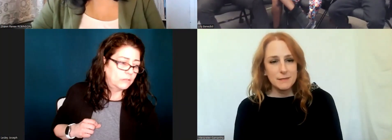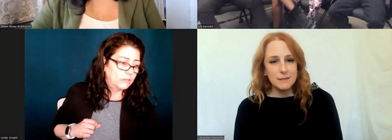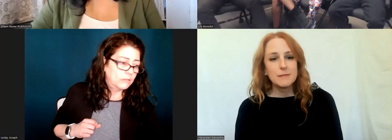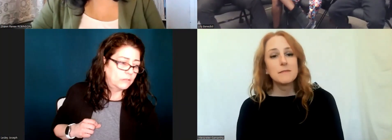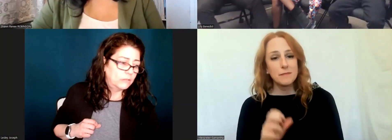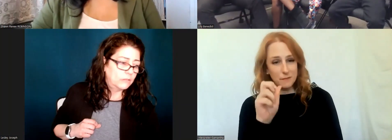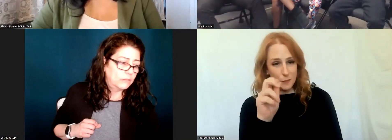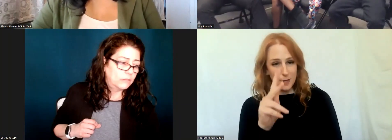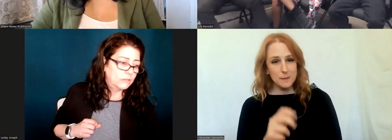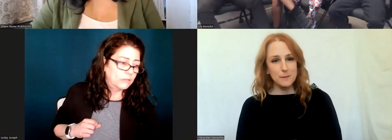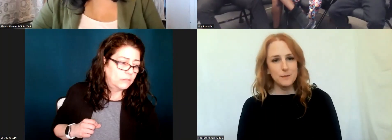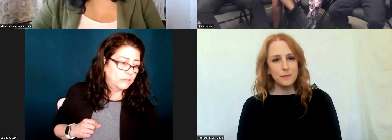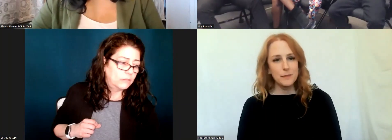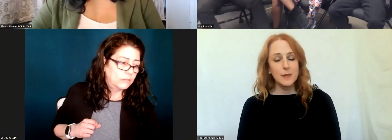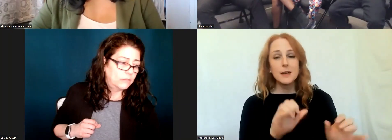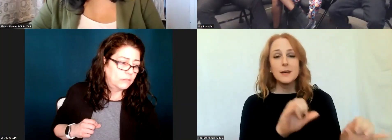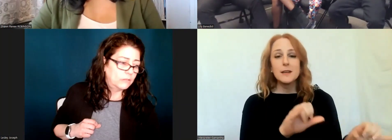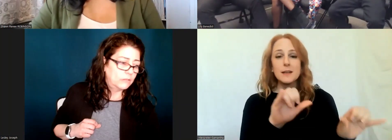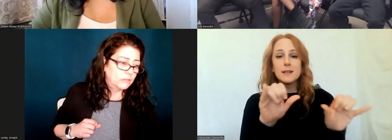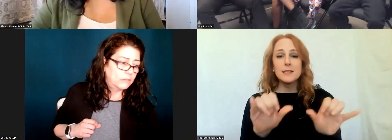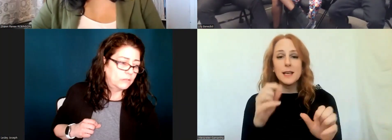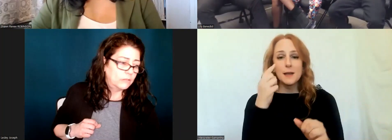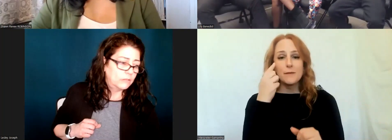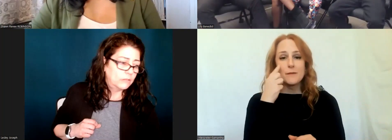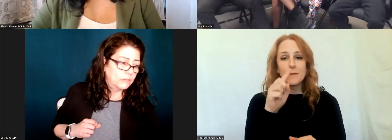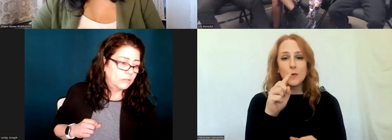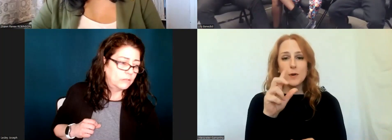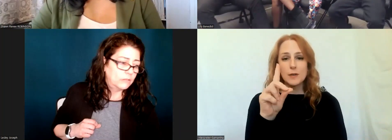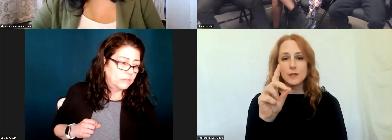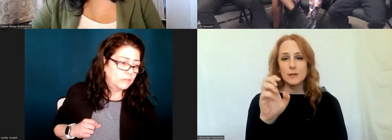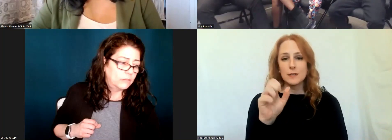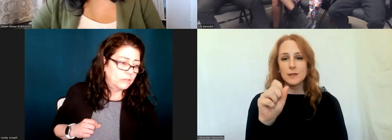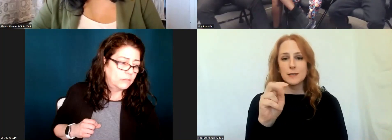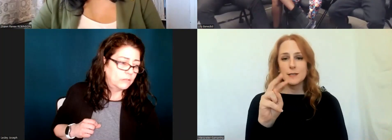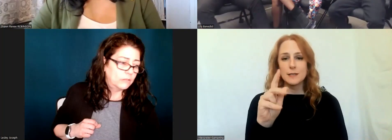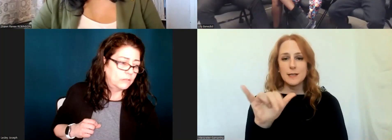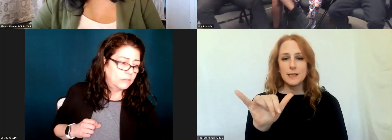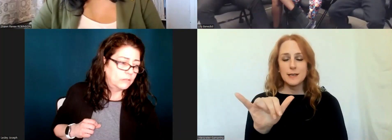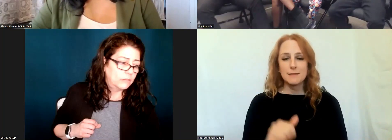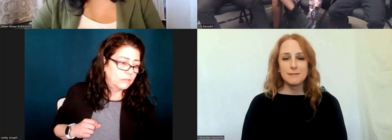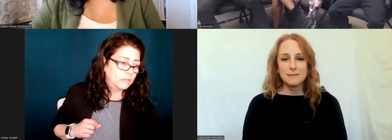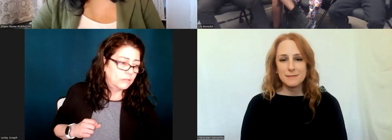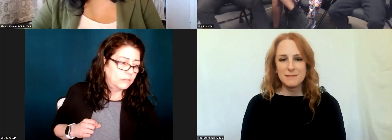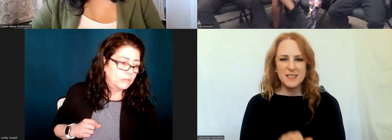Okay. And the same question for Destiny.